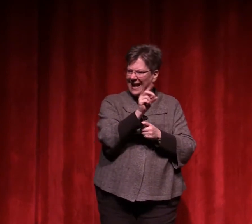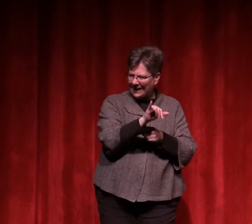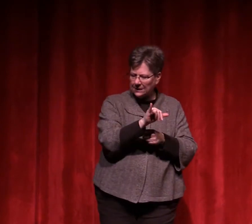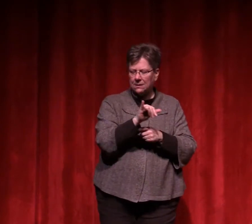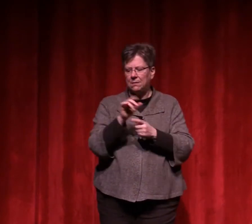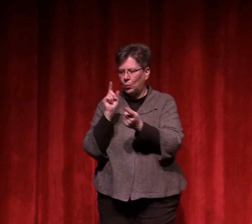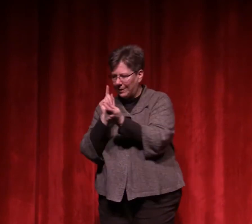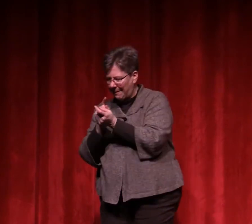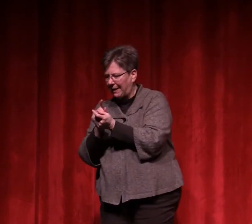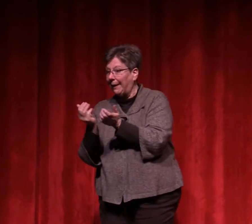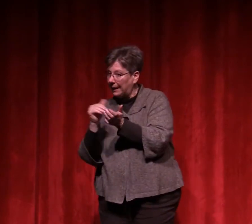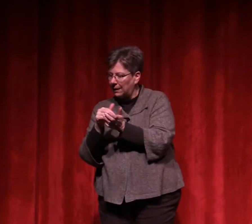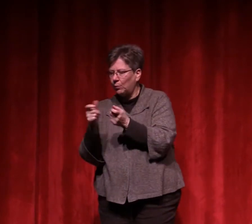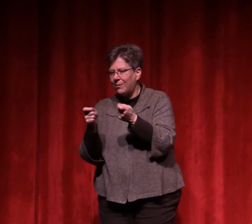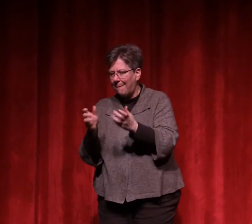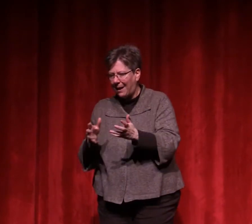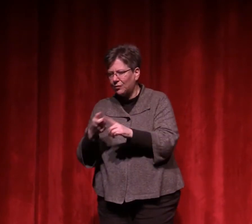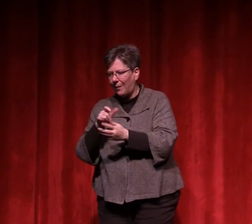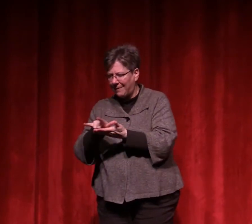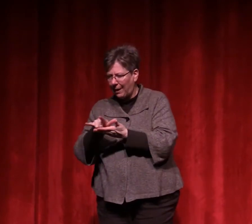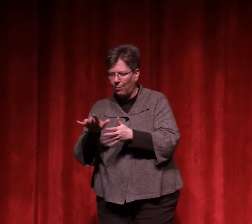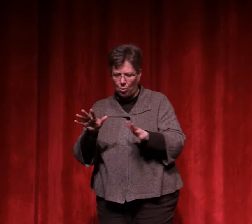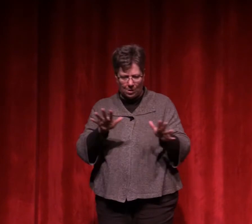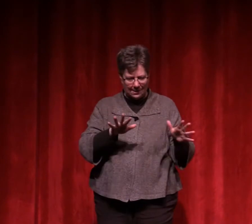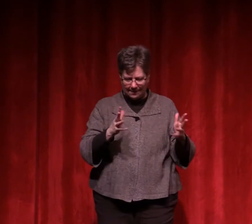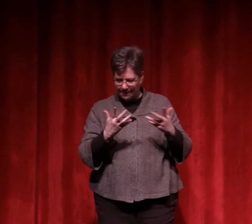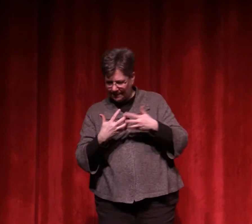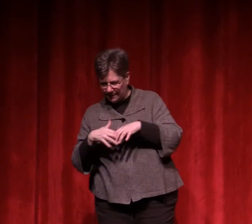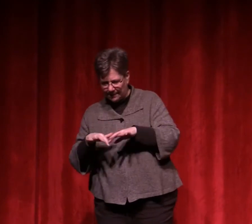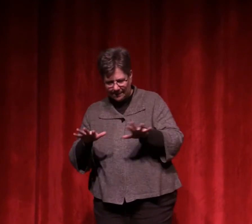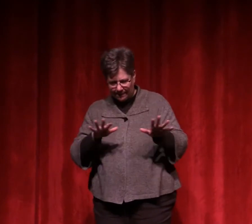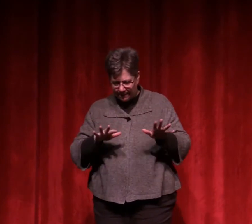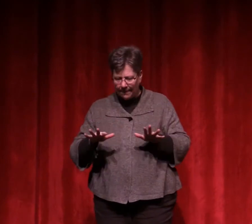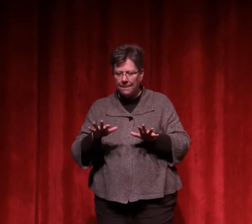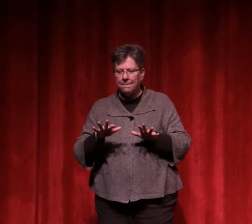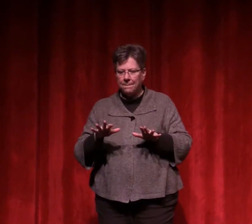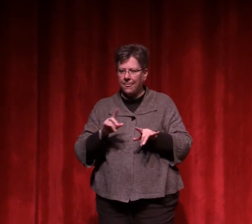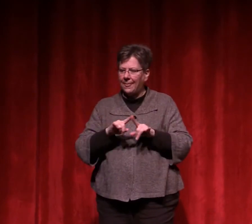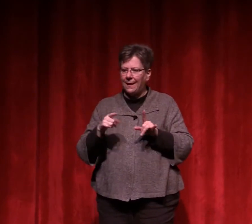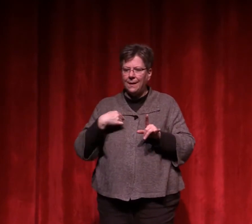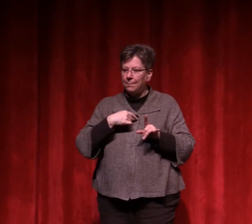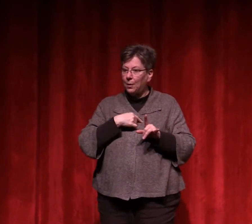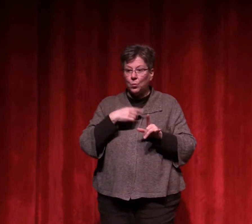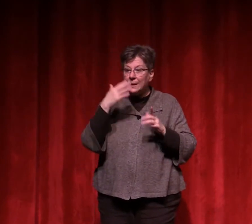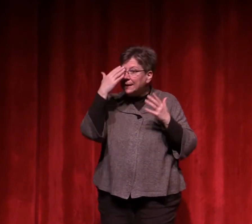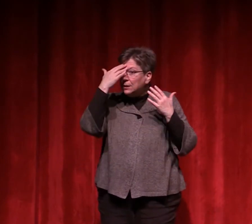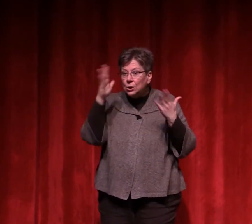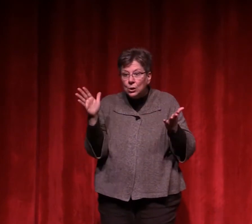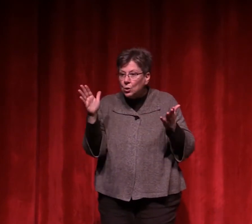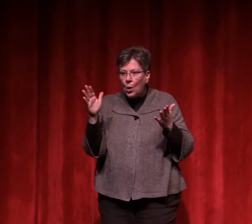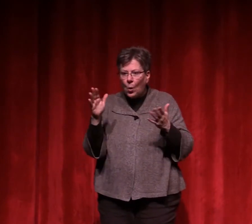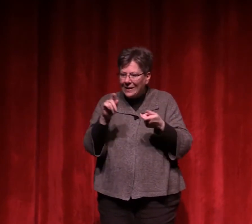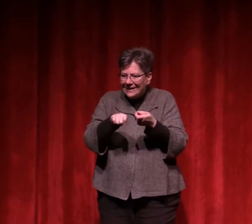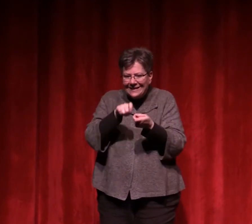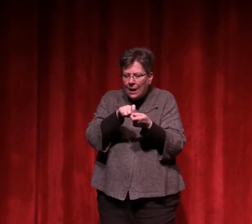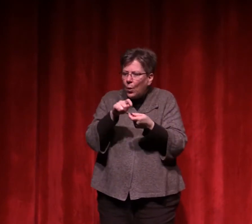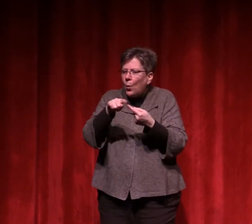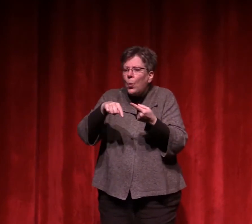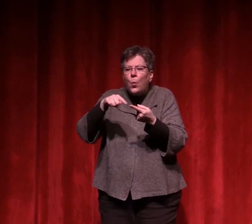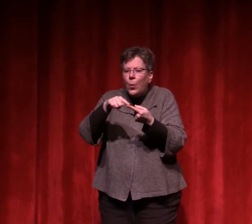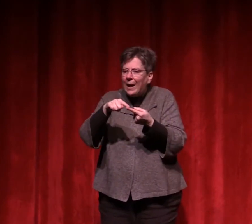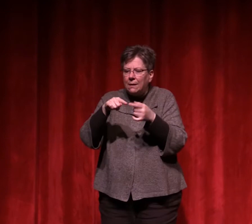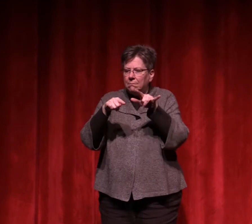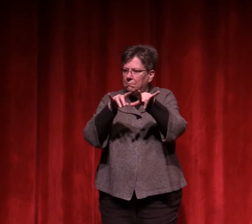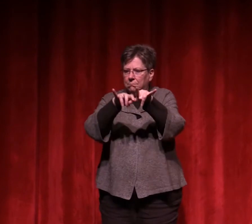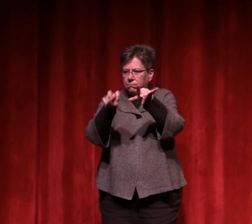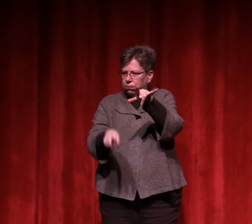airport, and we got everything confirmed, but we did not know what day this would end up happening.